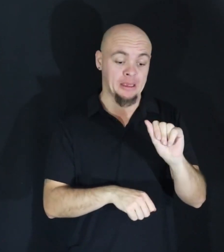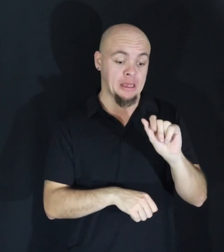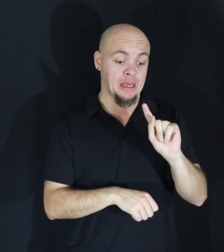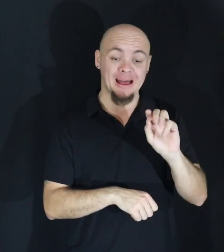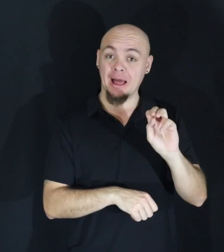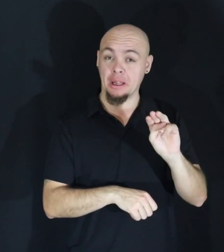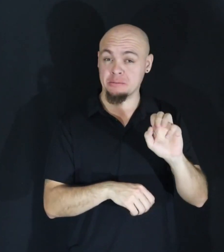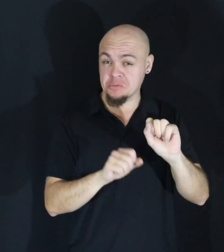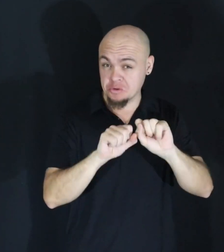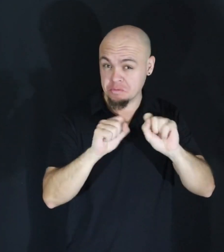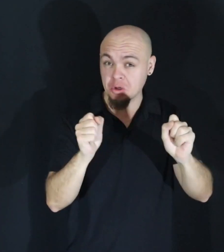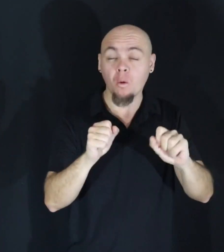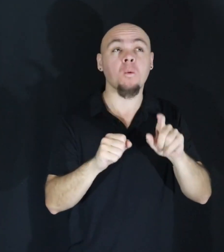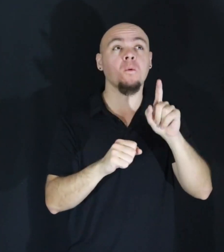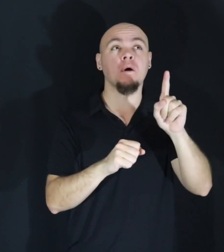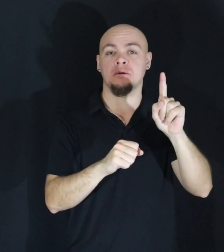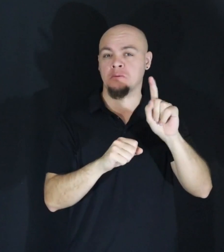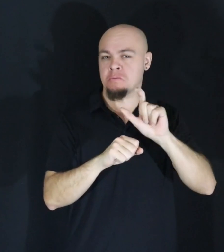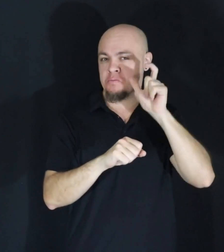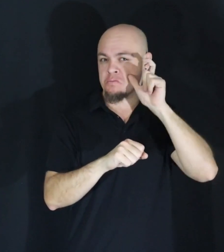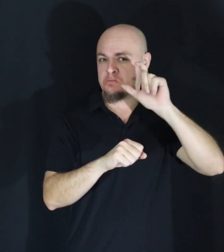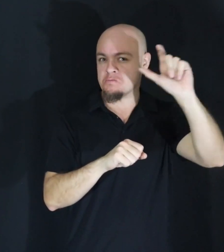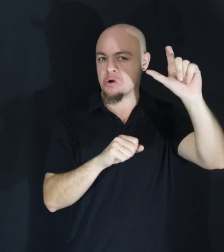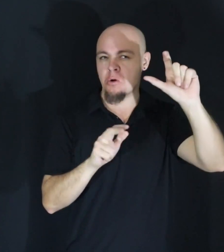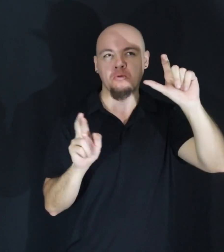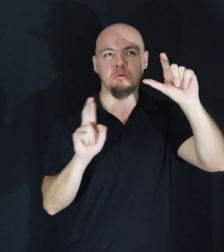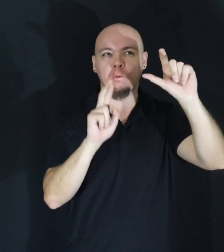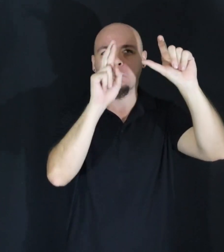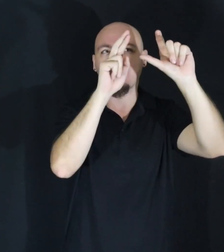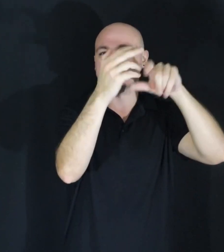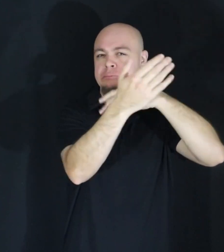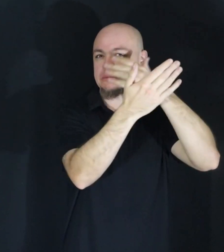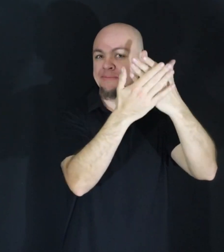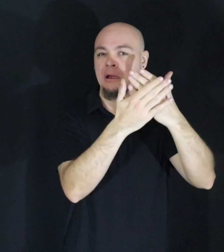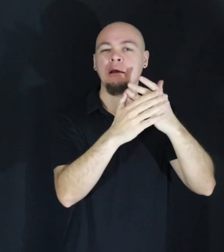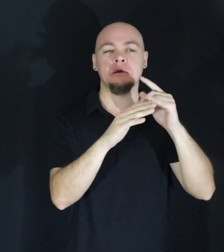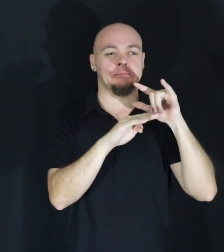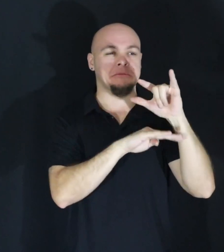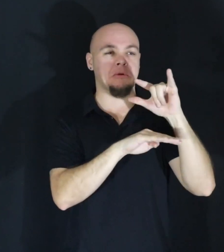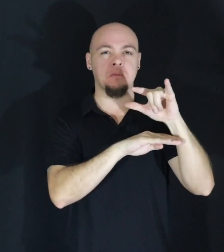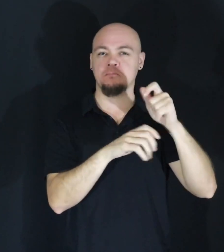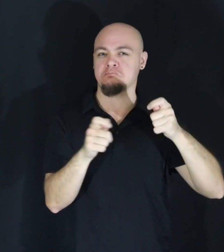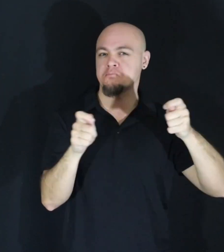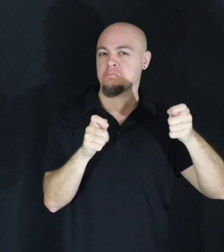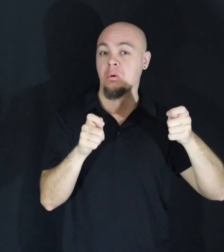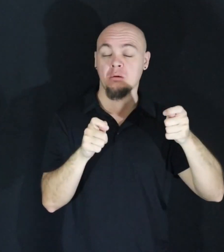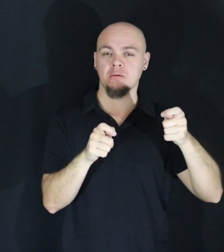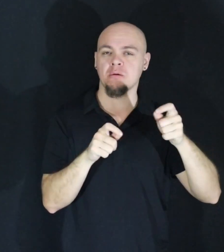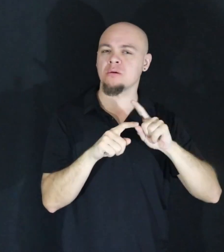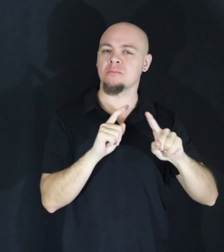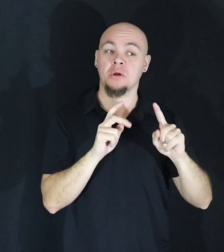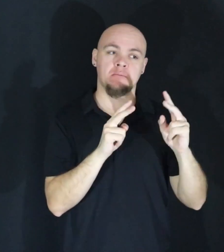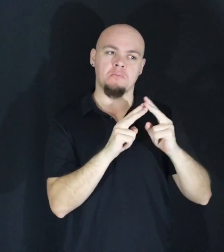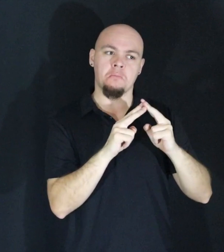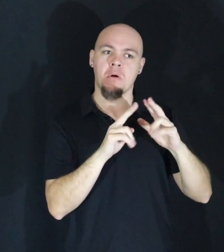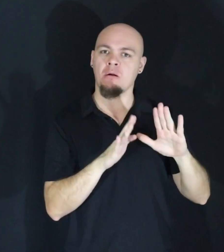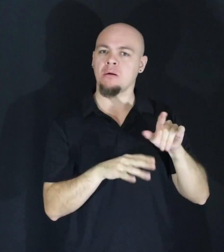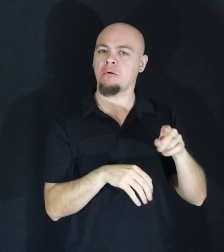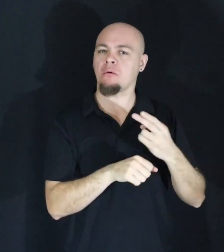We've rocketed to the moon. We've mastered flight. And yet we still can't keep it together when our partner uses that